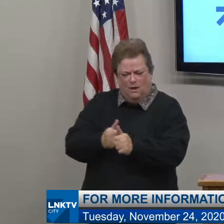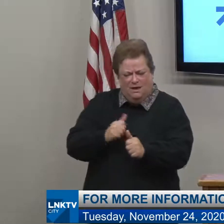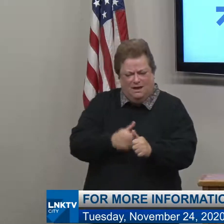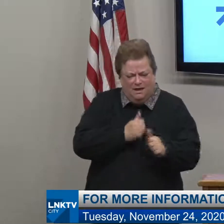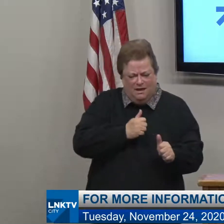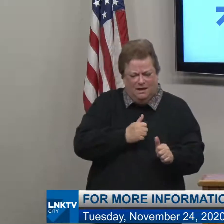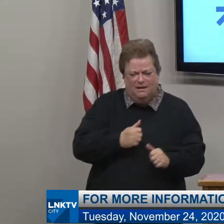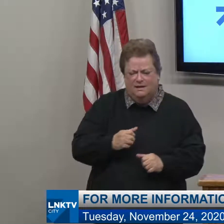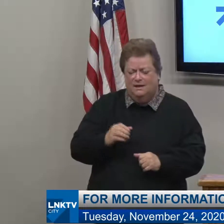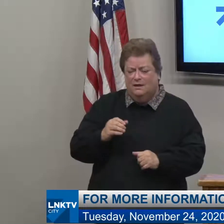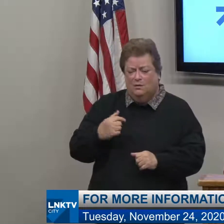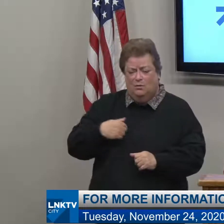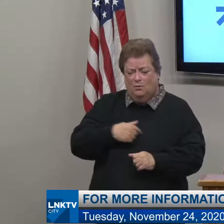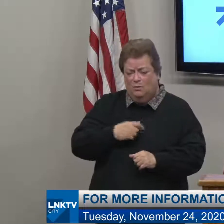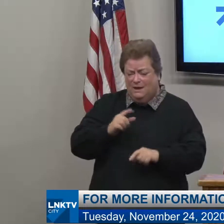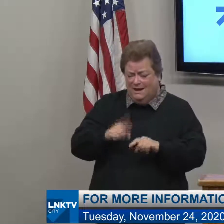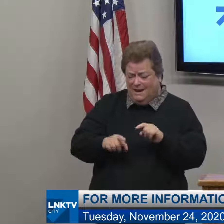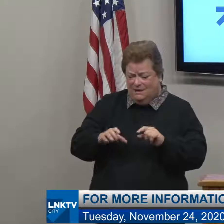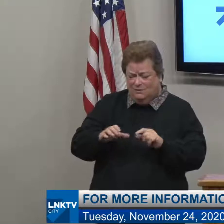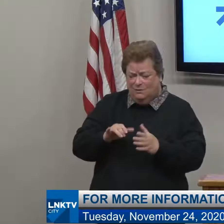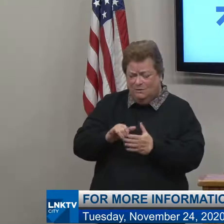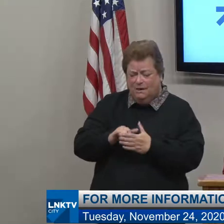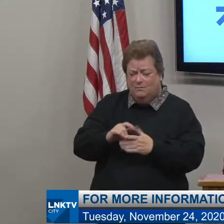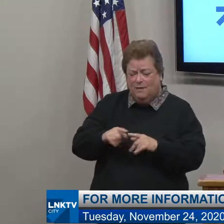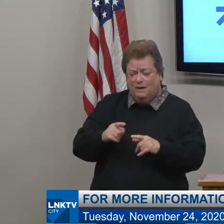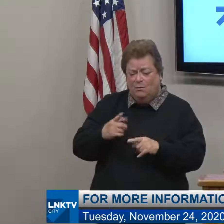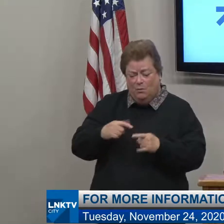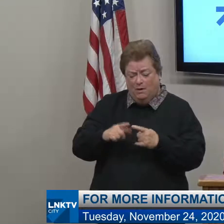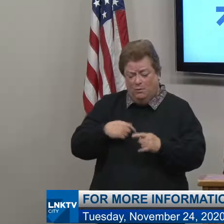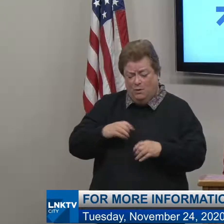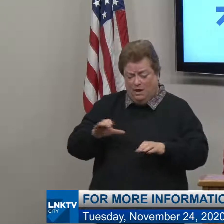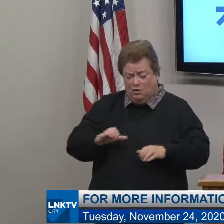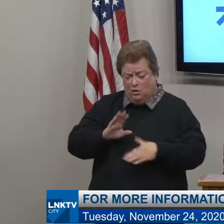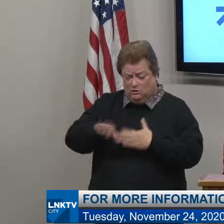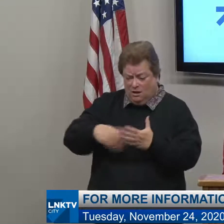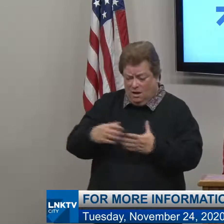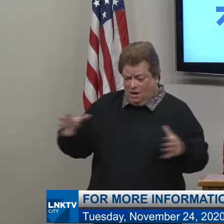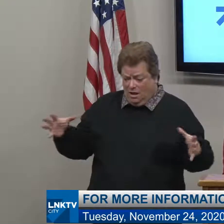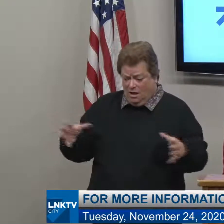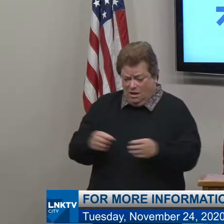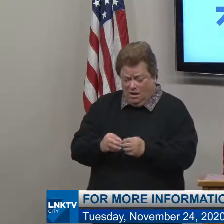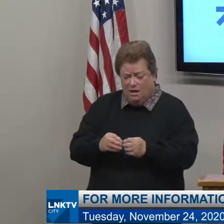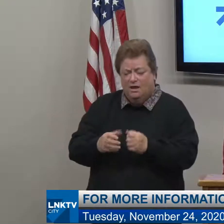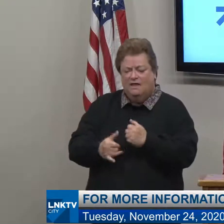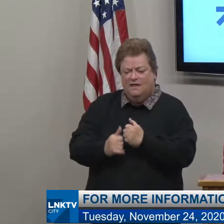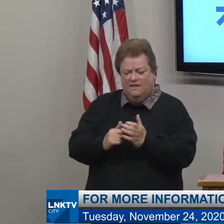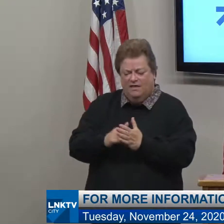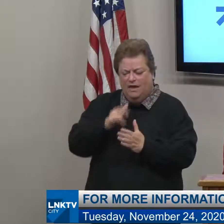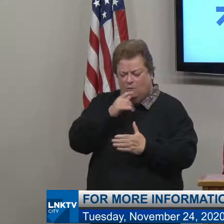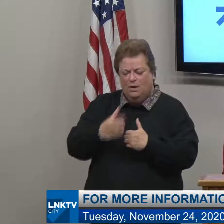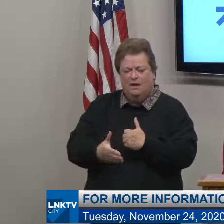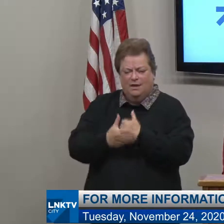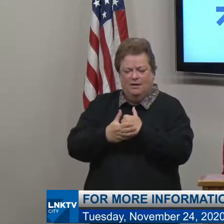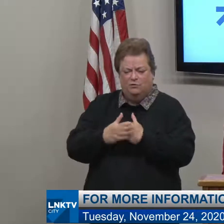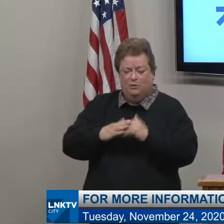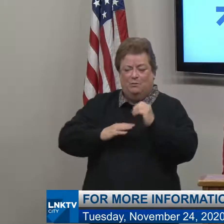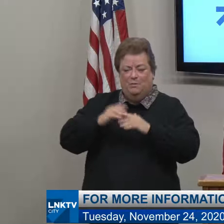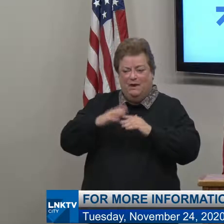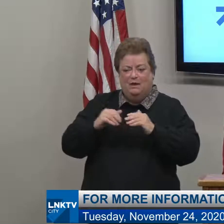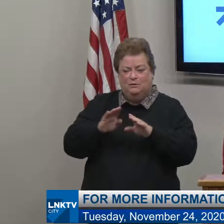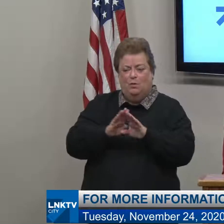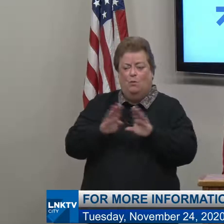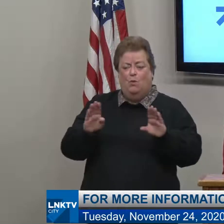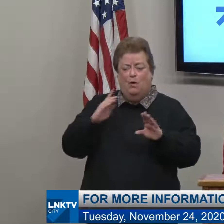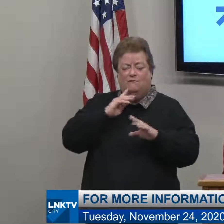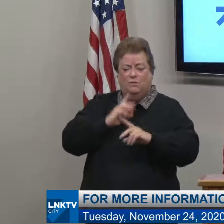prevent 100% of the risk, but layered upon layer, each of these plays a role in building a wall of defense that is strong. We do have